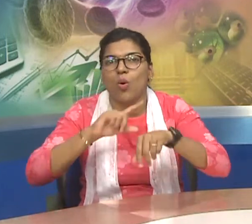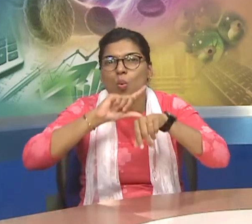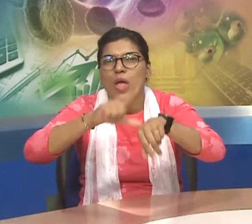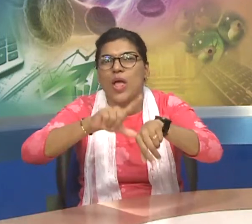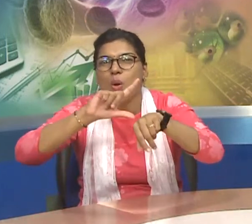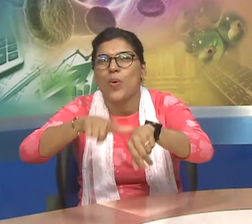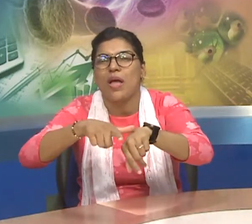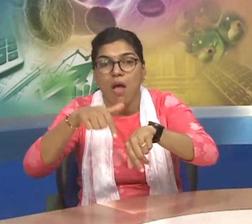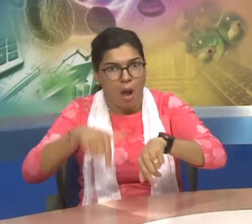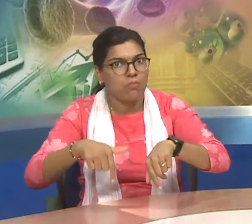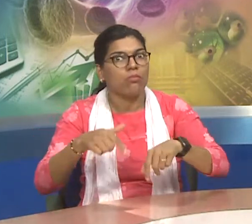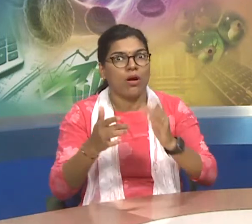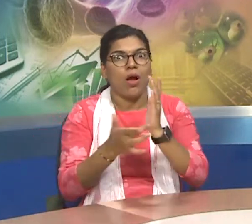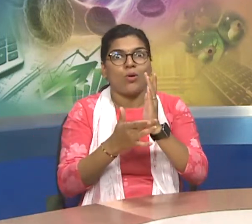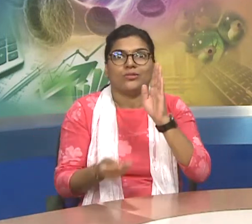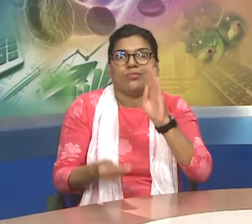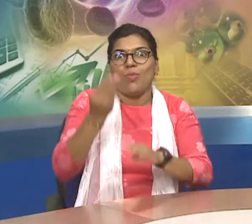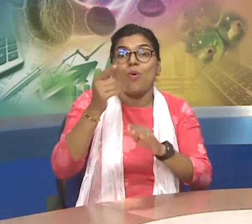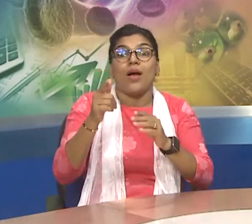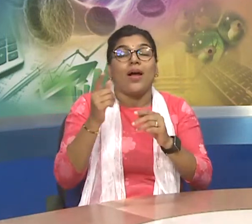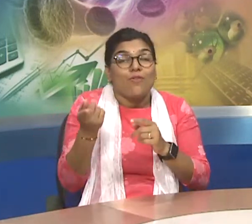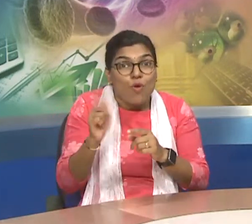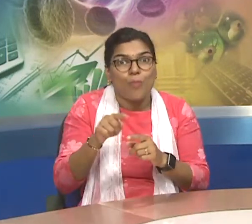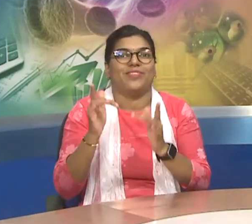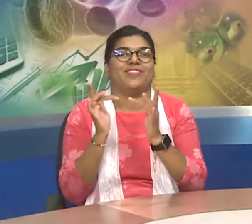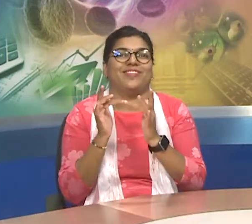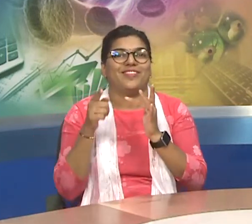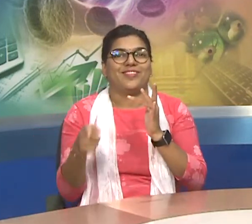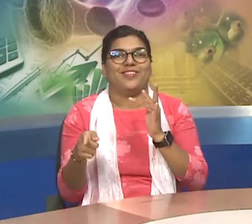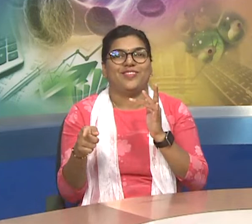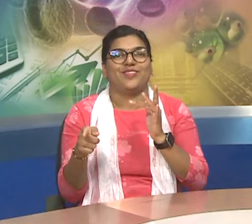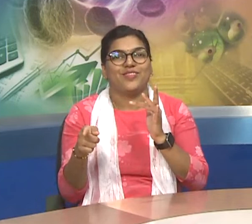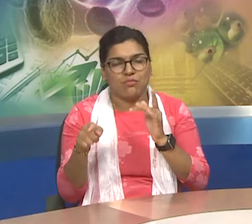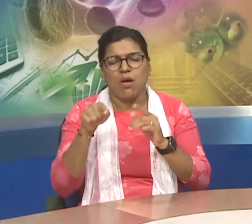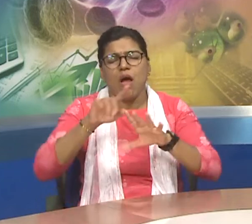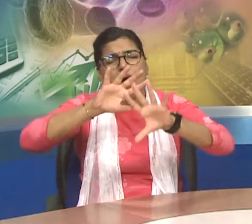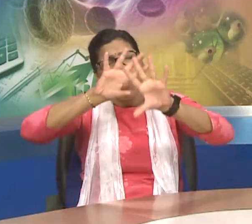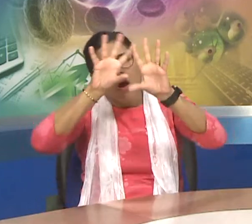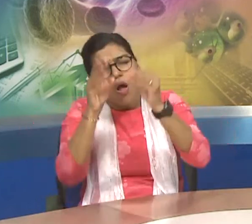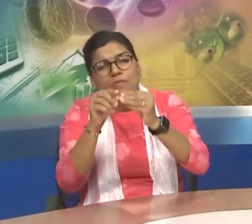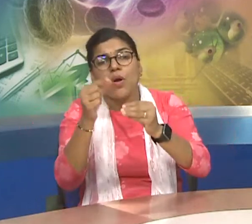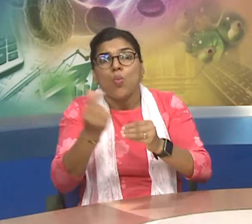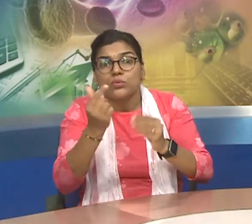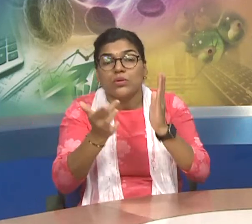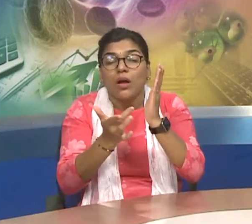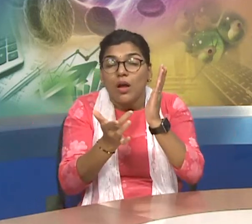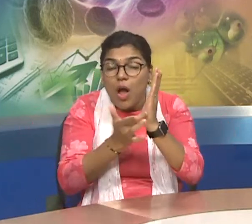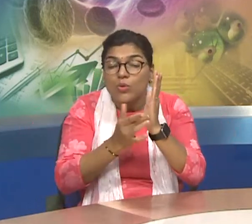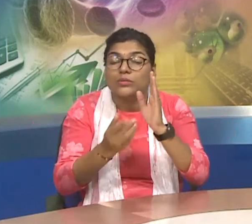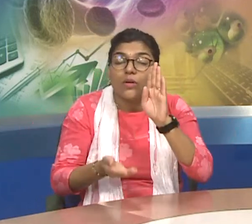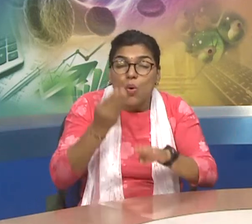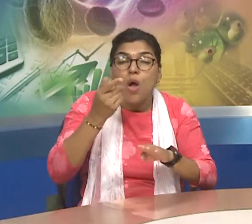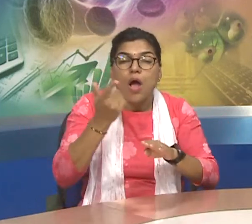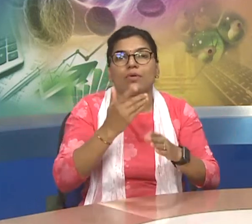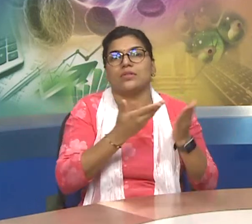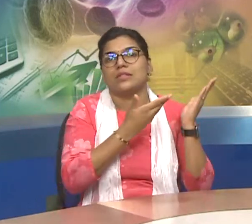And all those who are book lovers and knowledge lovers, they actually appreciate this